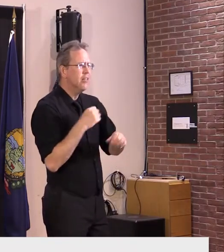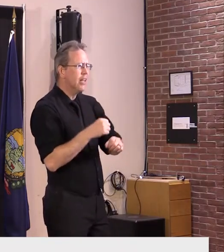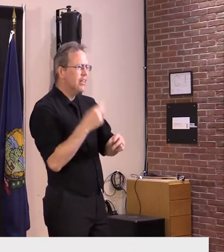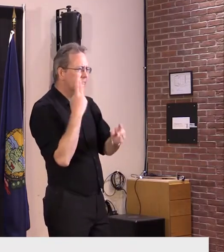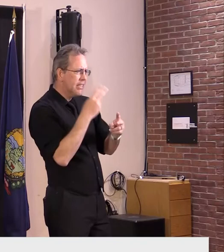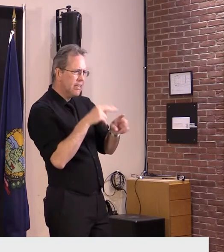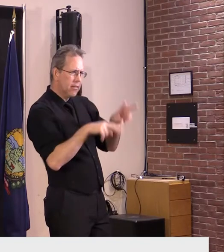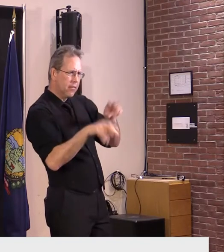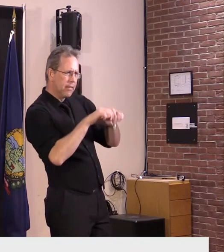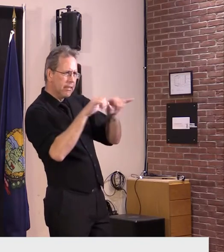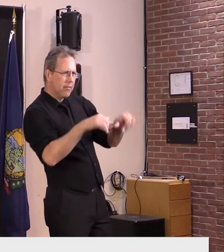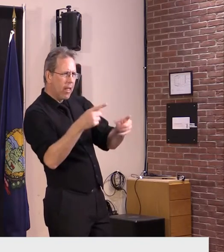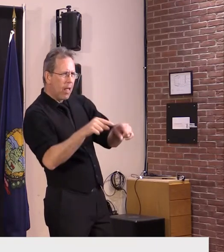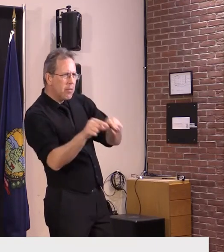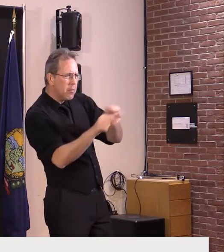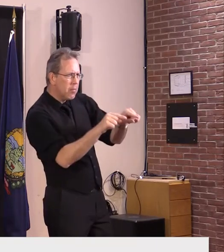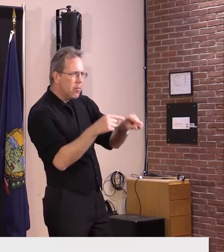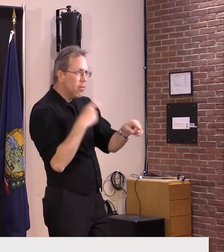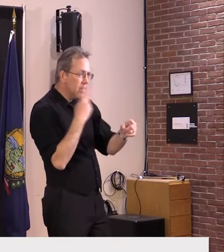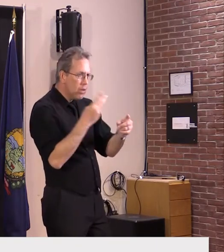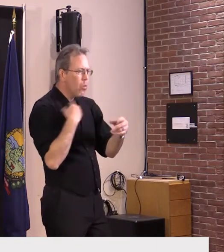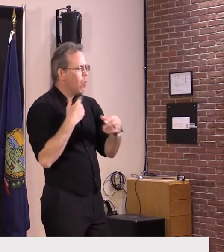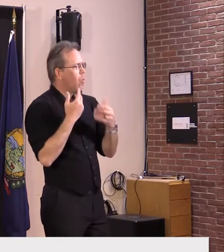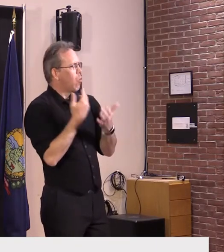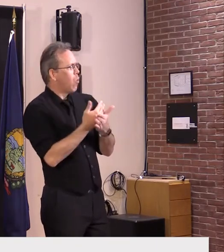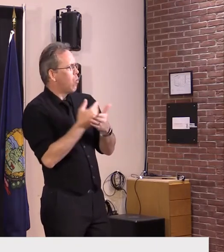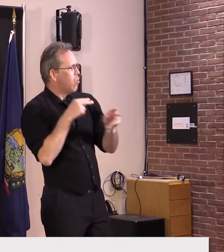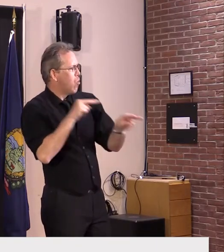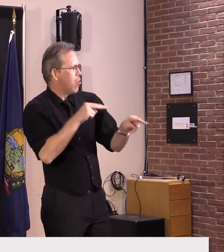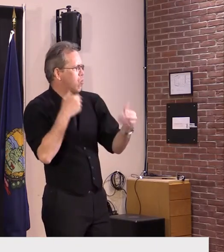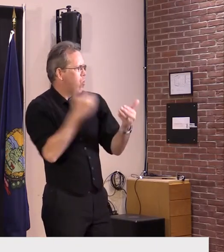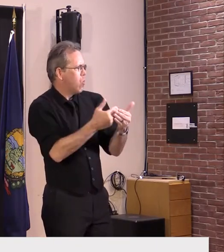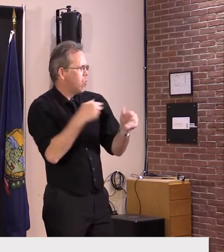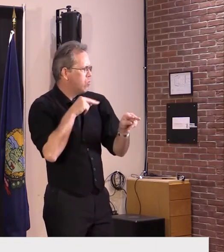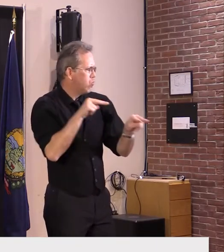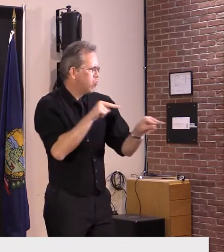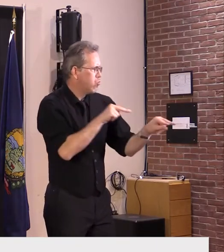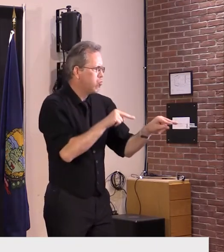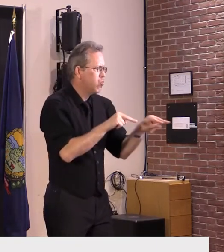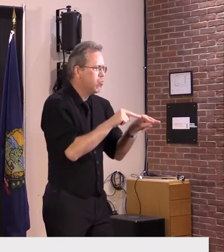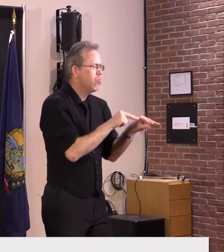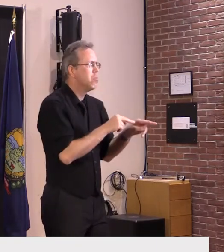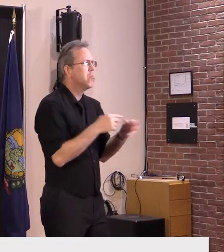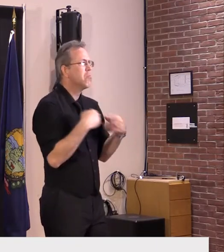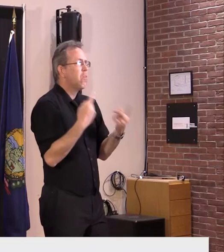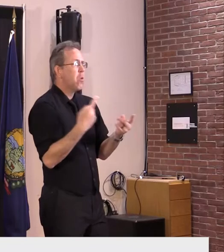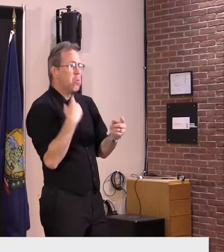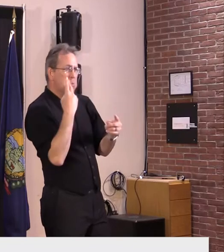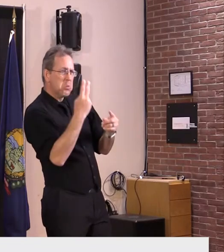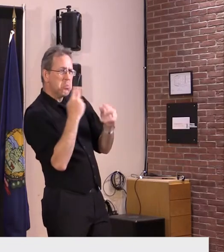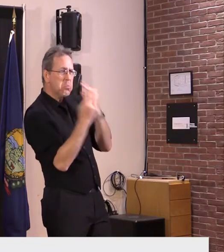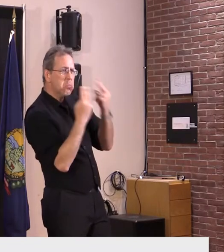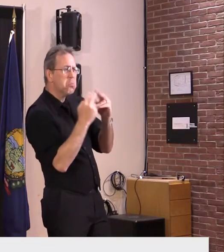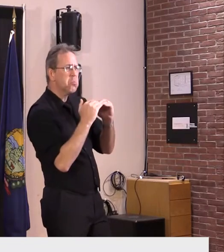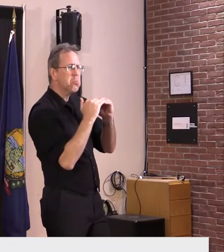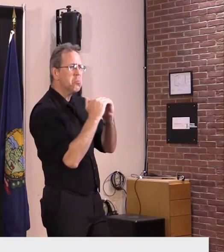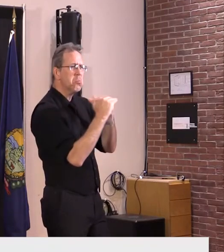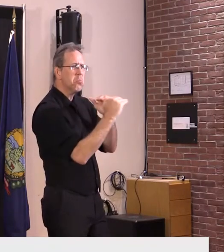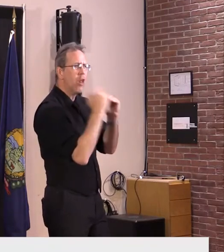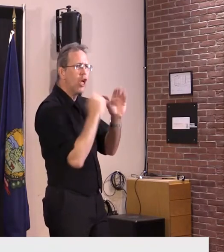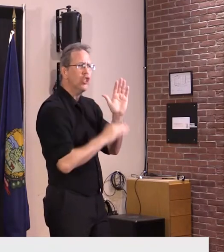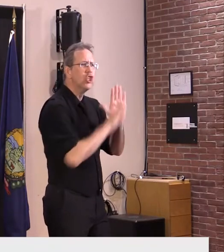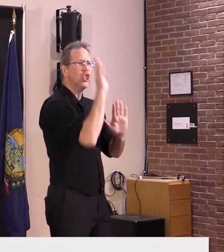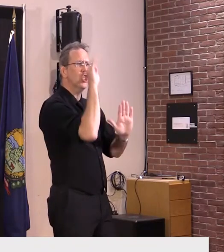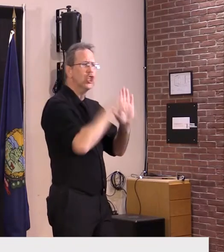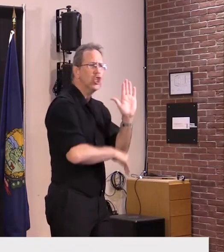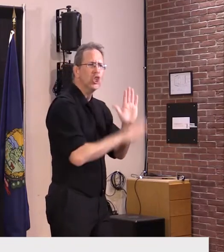you're aware. We have seen a sort of stabilization in the trends that we're watching closely across